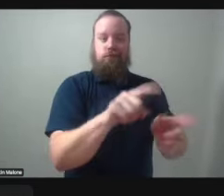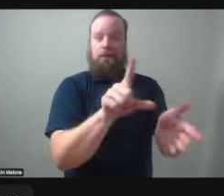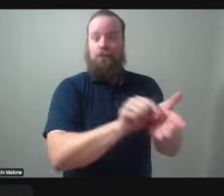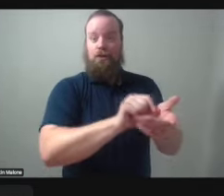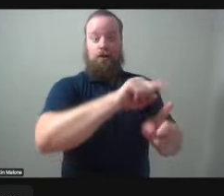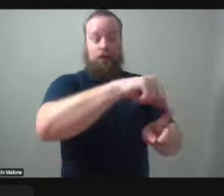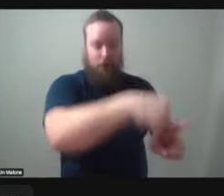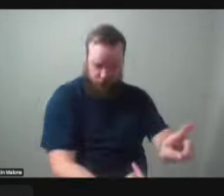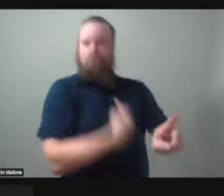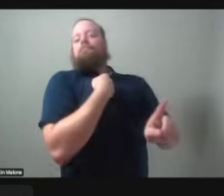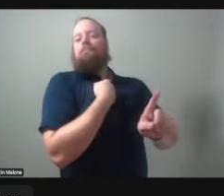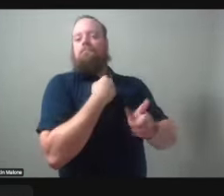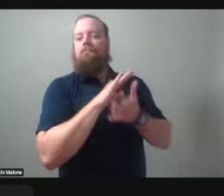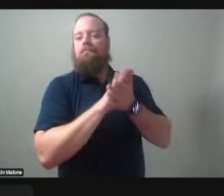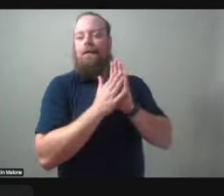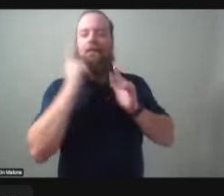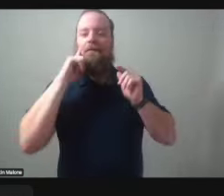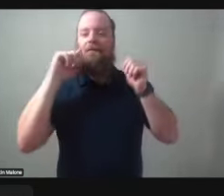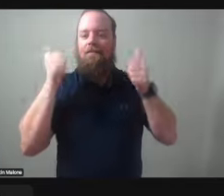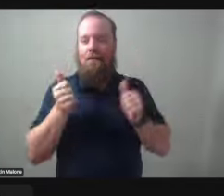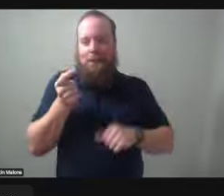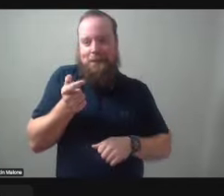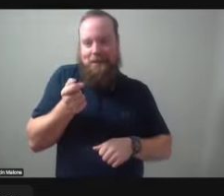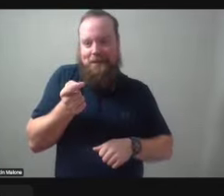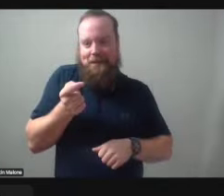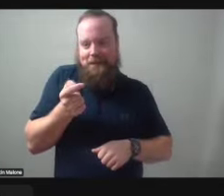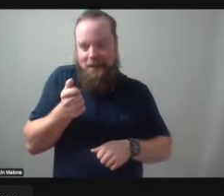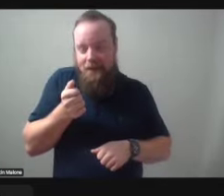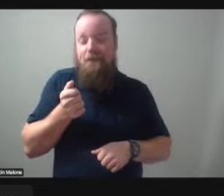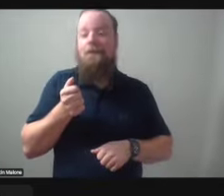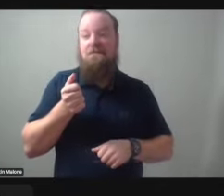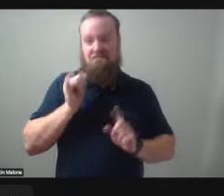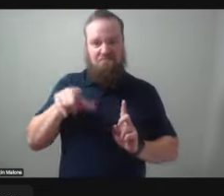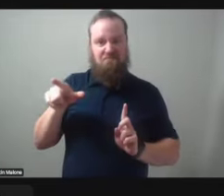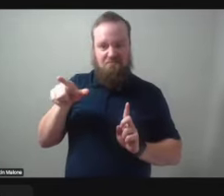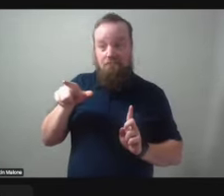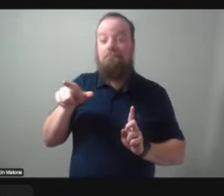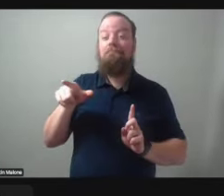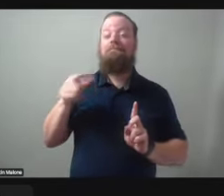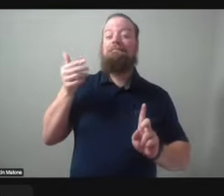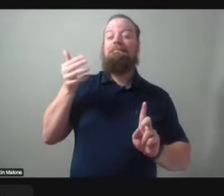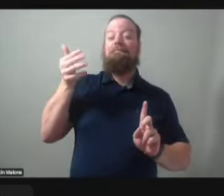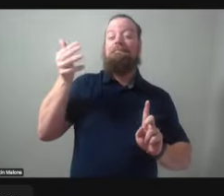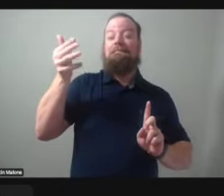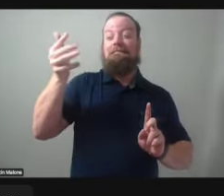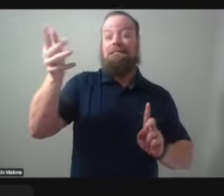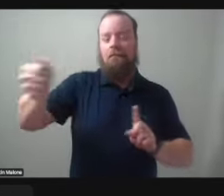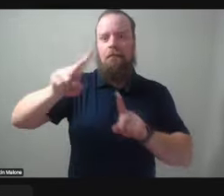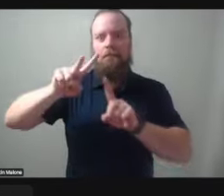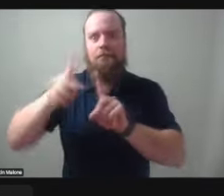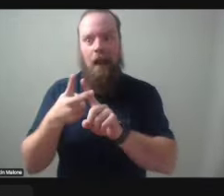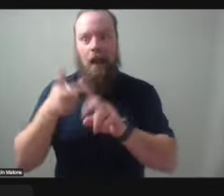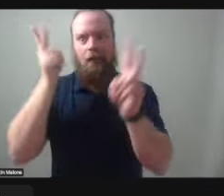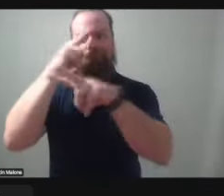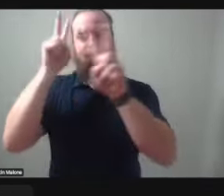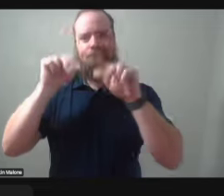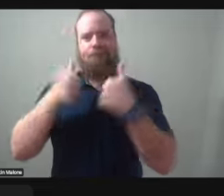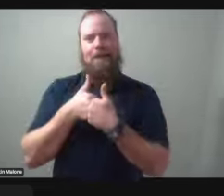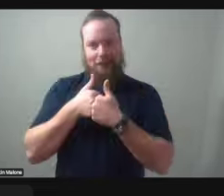time, uh, it was the machine got hit by lightning, which hurt them